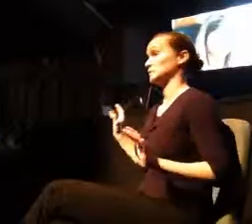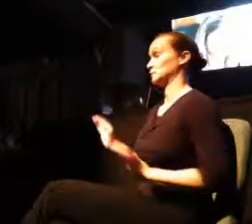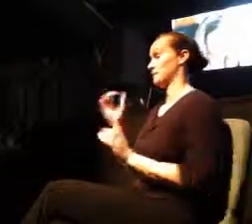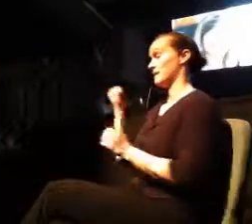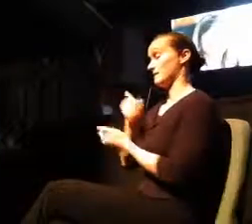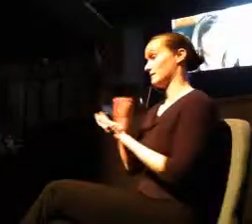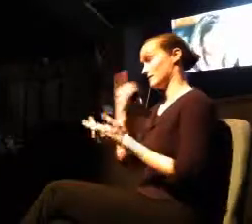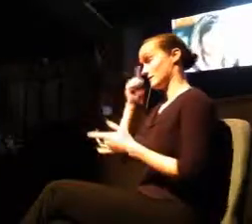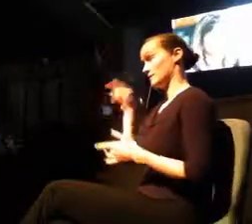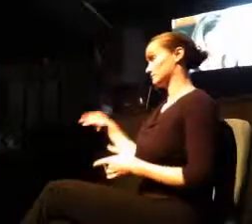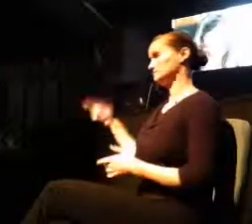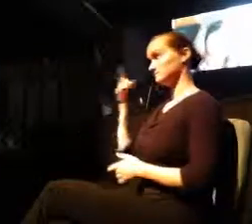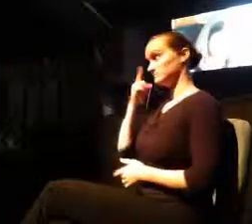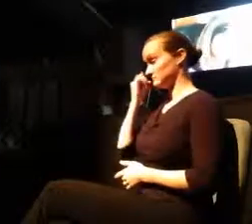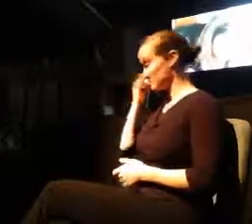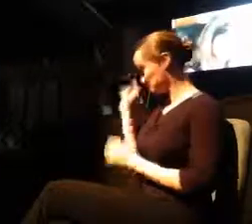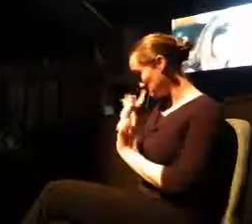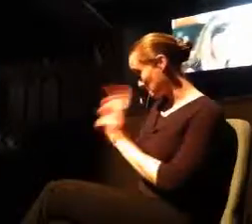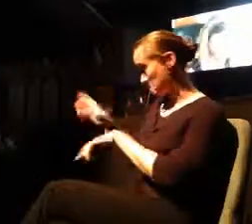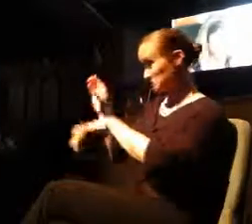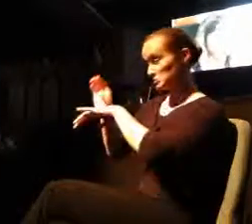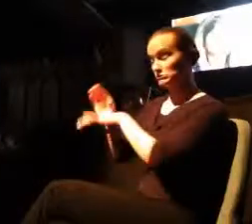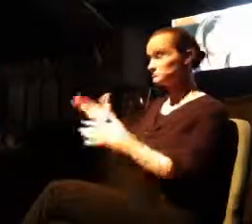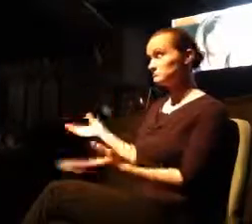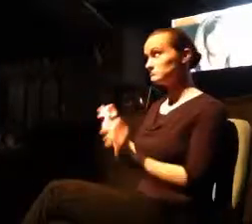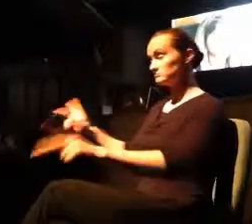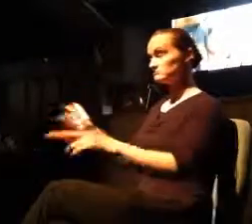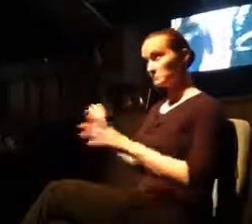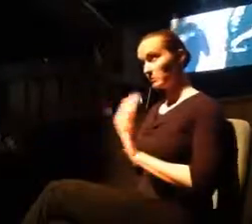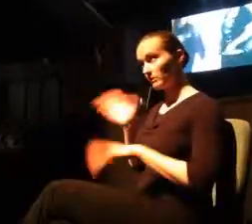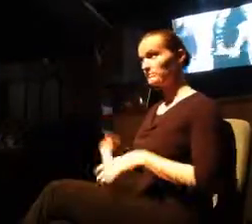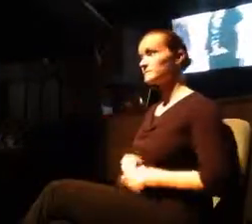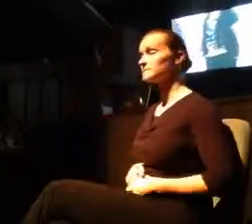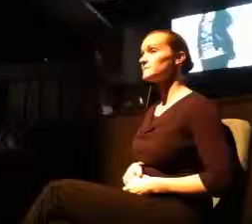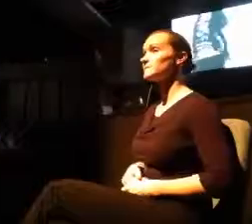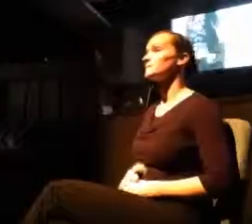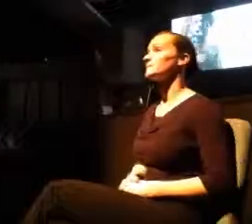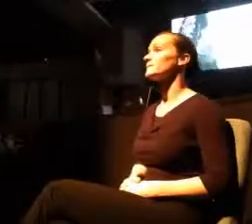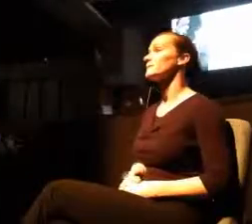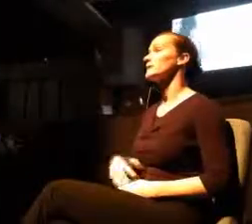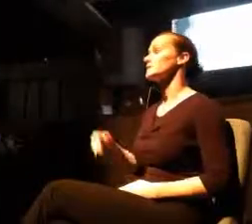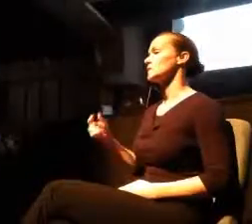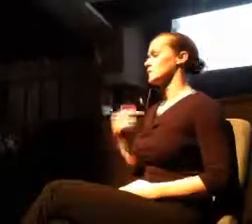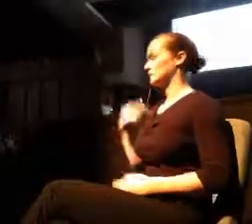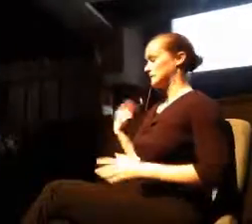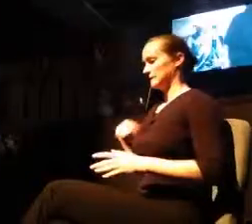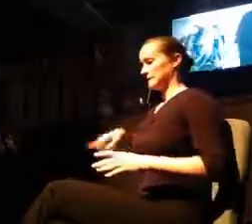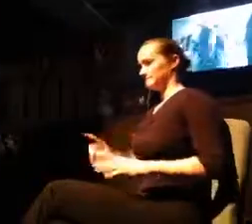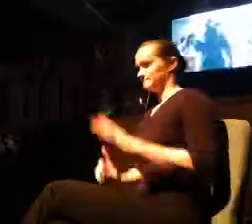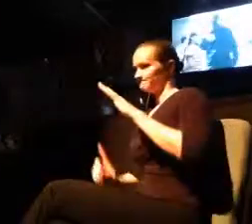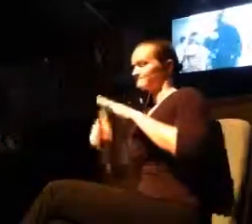so if you want to go to church, I'll take you to church, I mean, whatever. And so we showed up, and we showed up actually